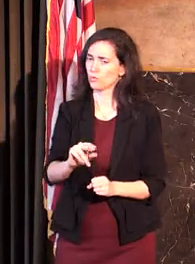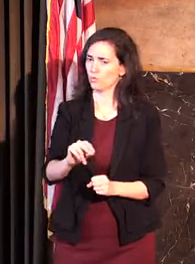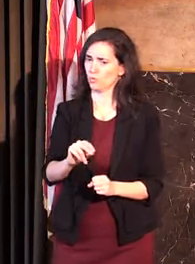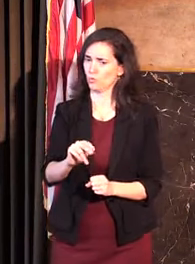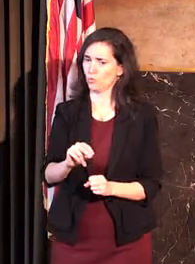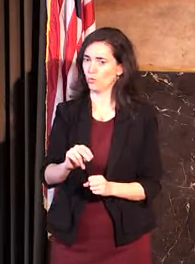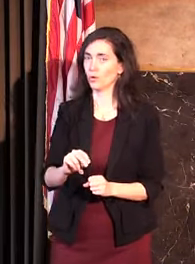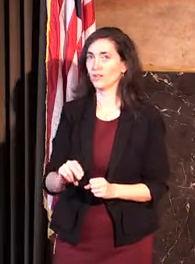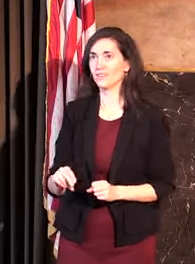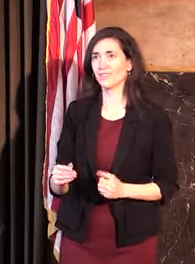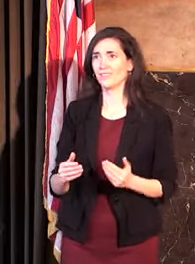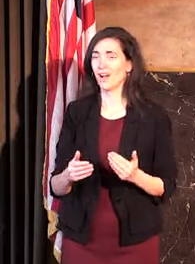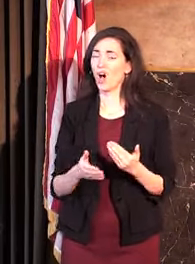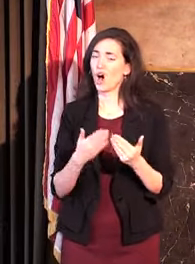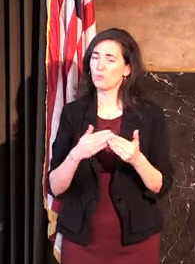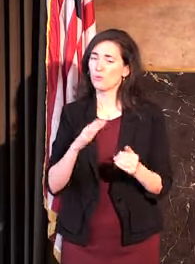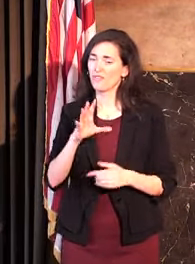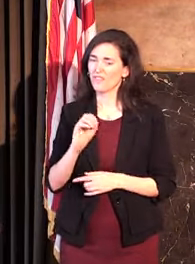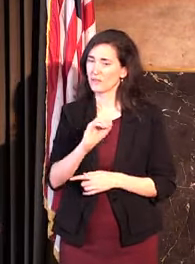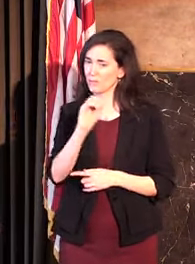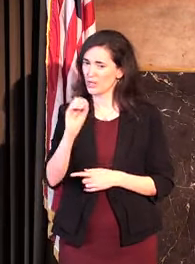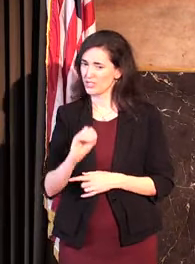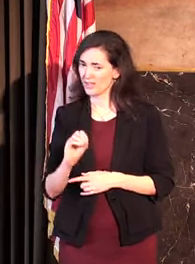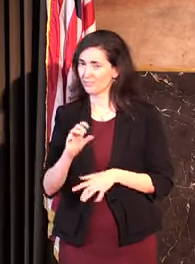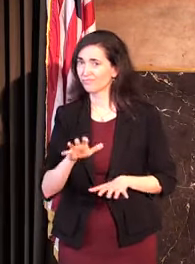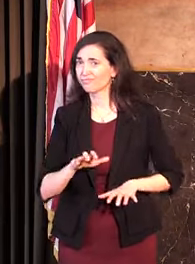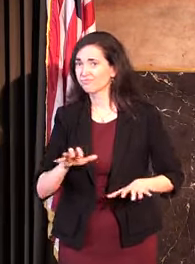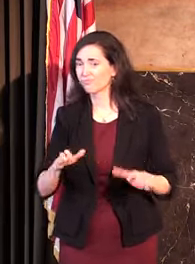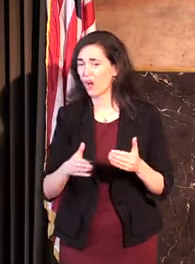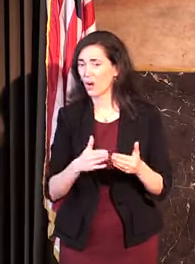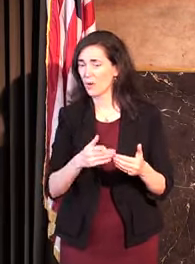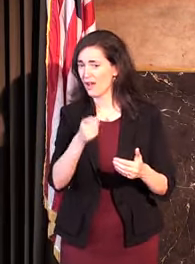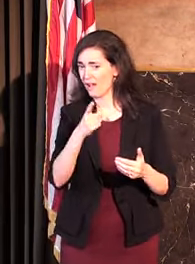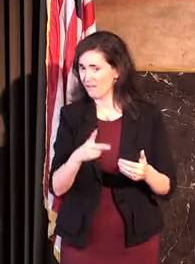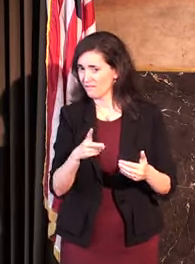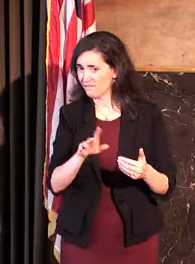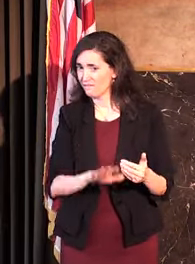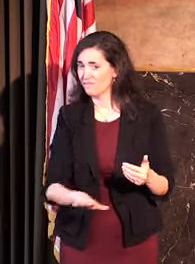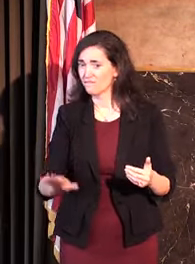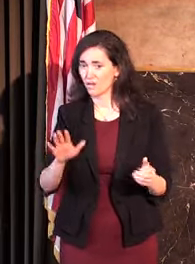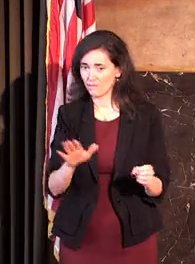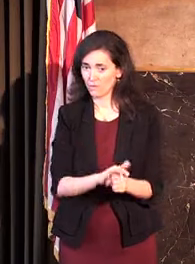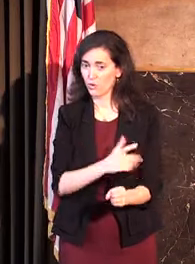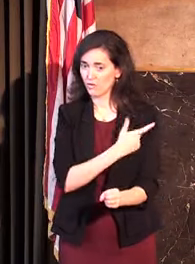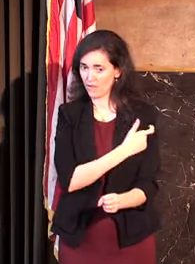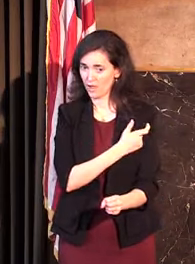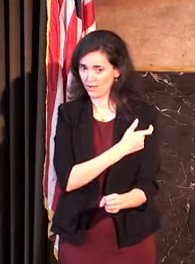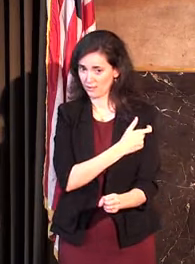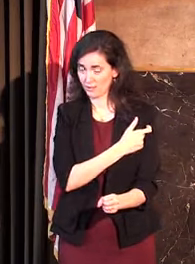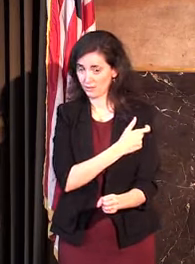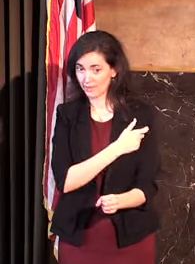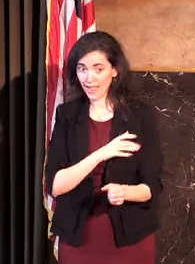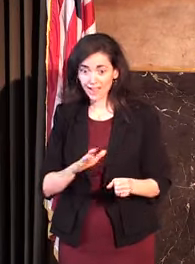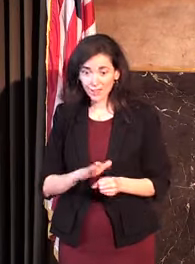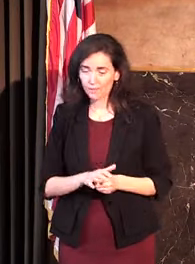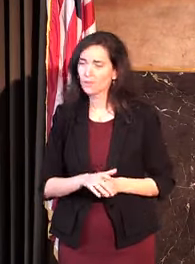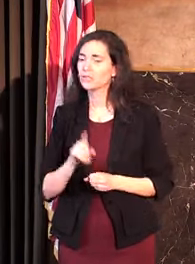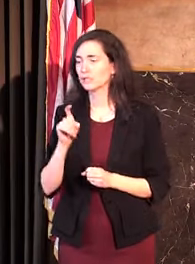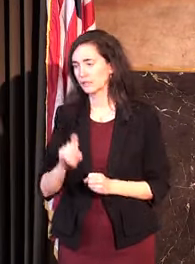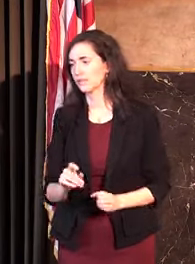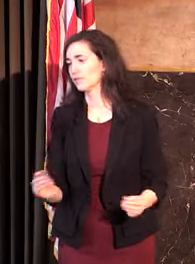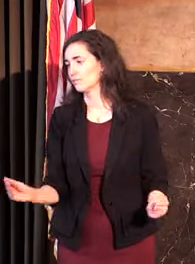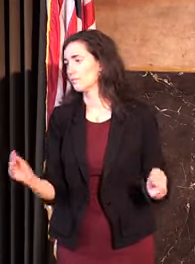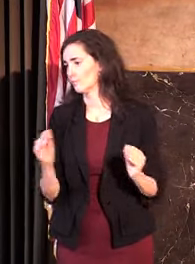Just a shade below 50% of the general population of Louisiana is now fully vaccinated. That's not where it needs to be,